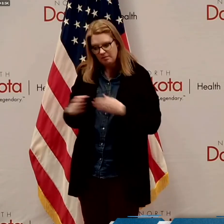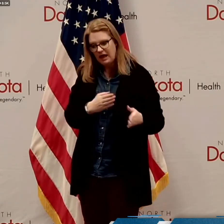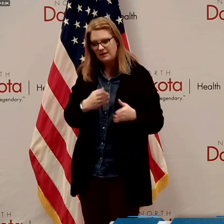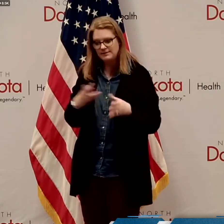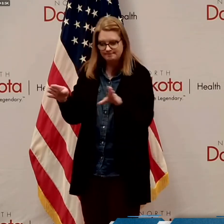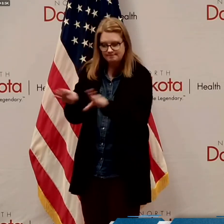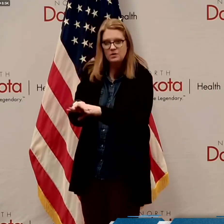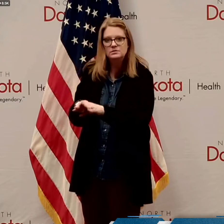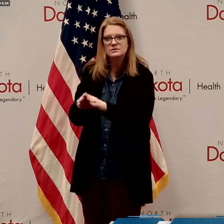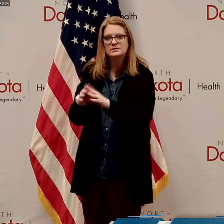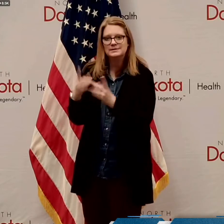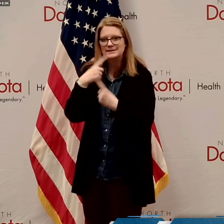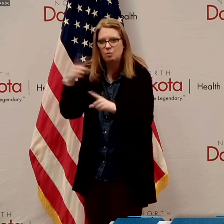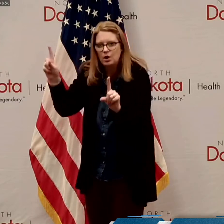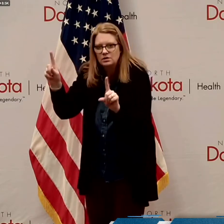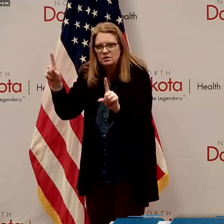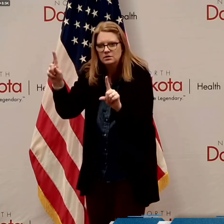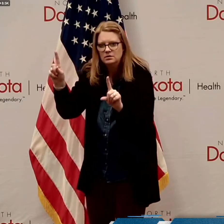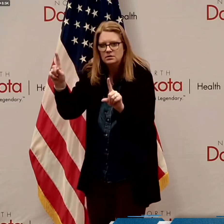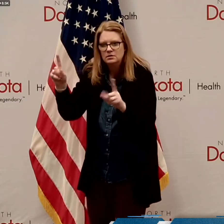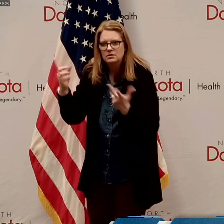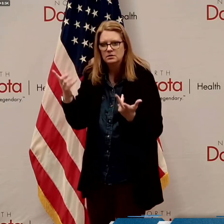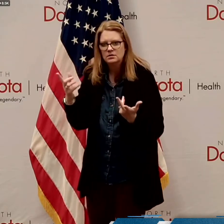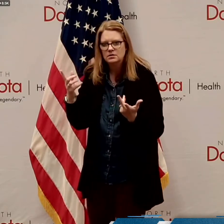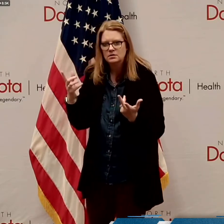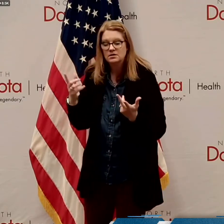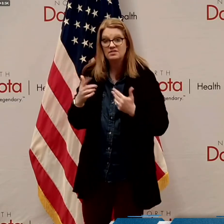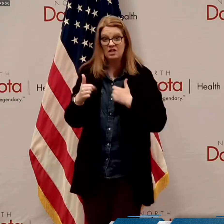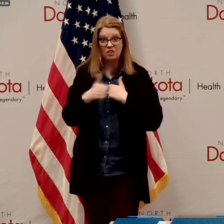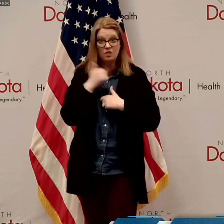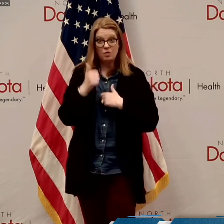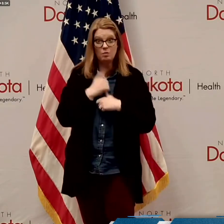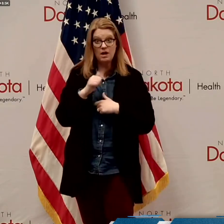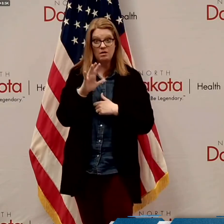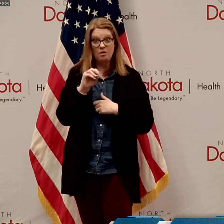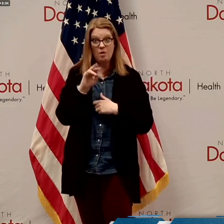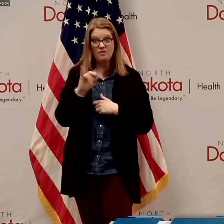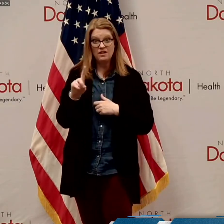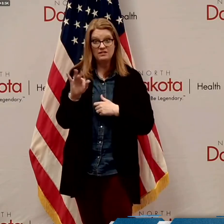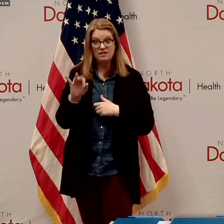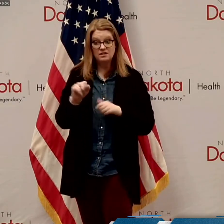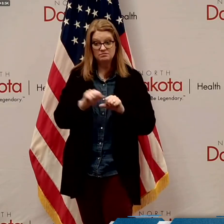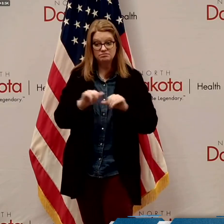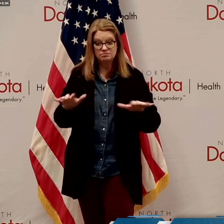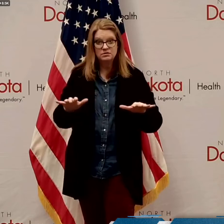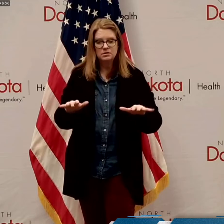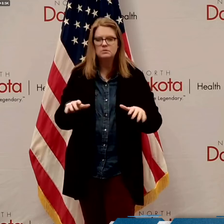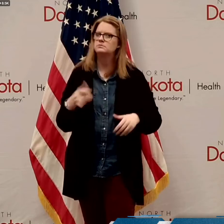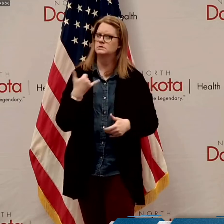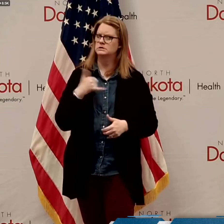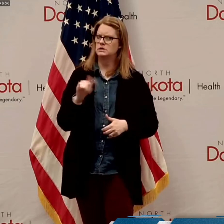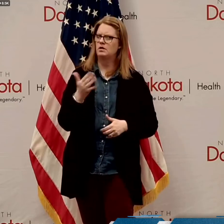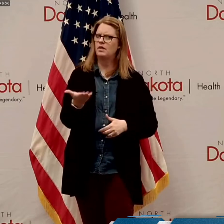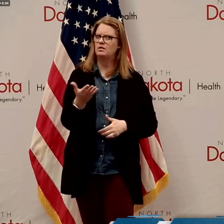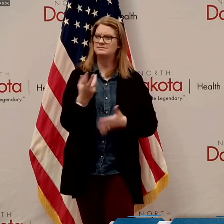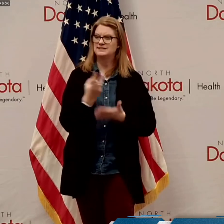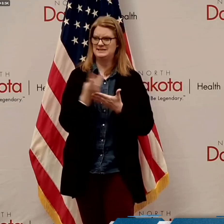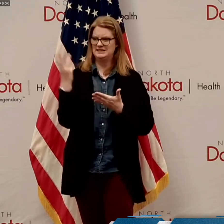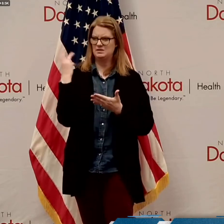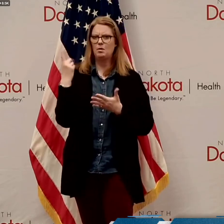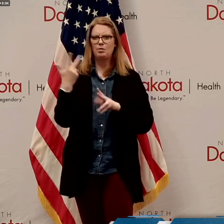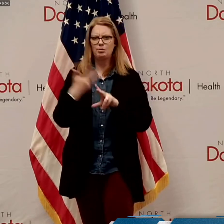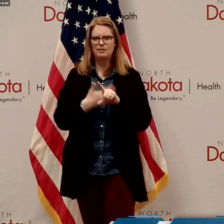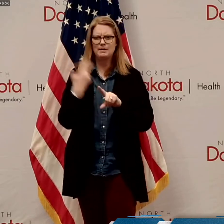low numbers. It's not because there wasn't a threat. The threat of the coronavirus is just as strong as it was 6 weeks ago and 3